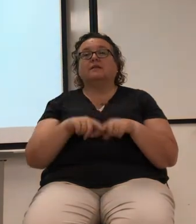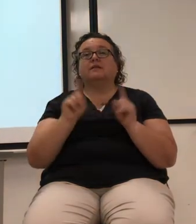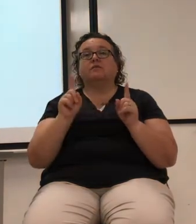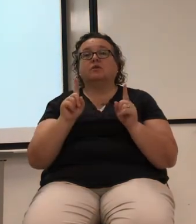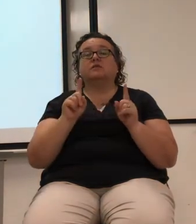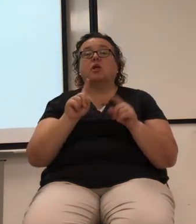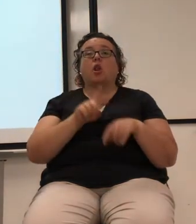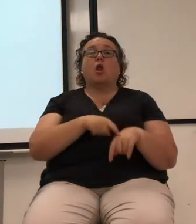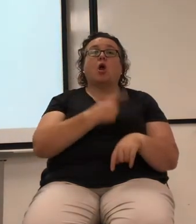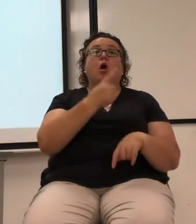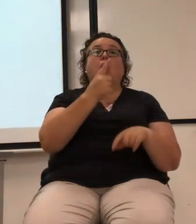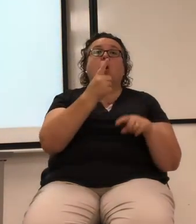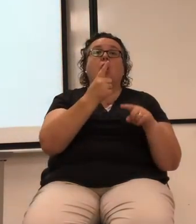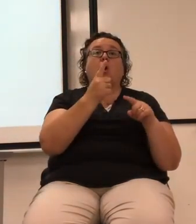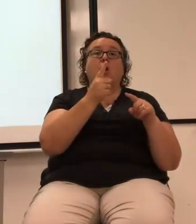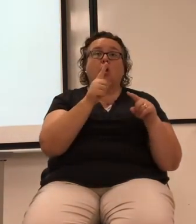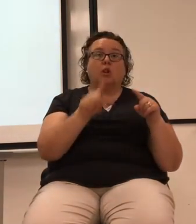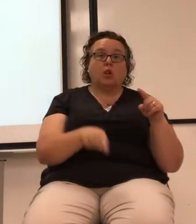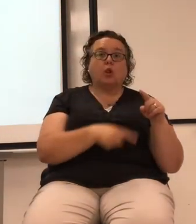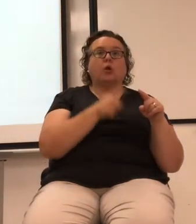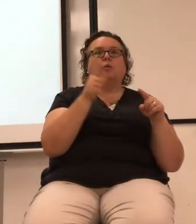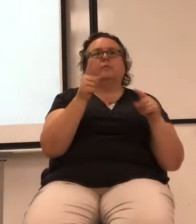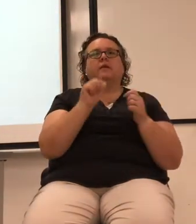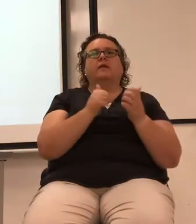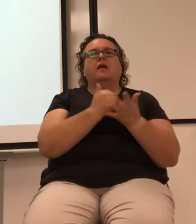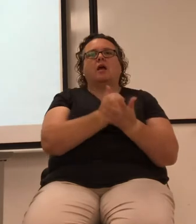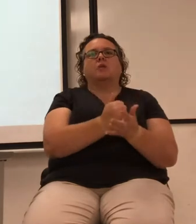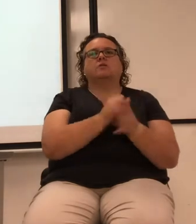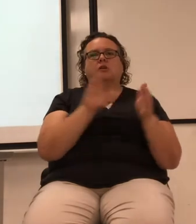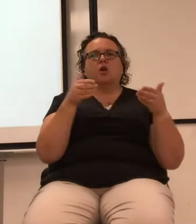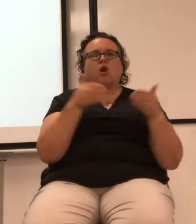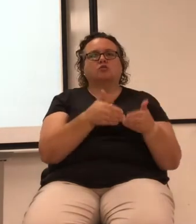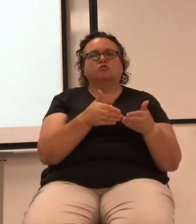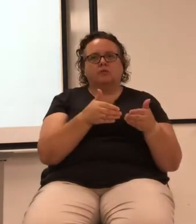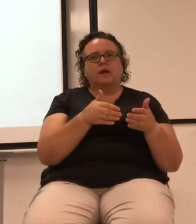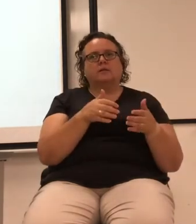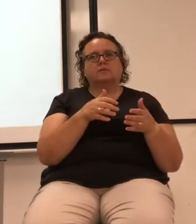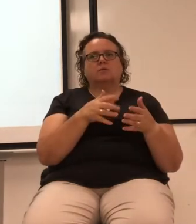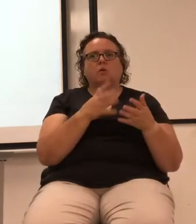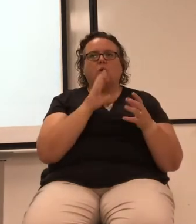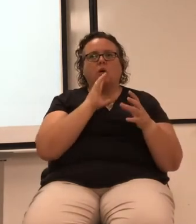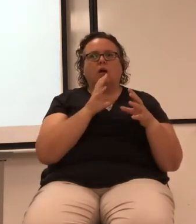long loop, it helps concentrate the urine.